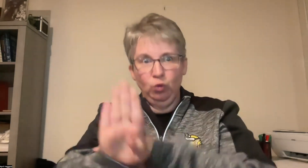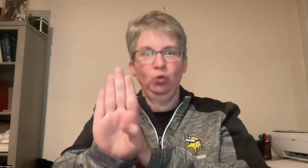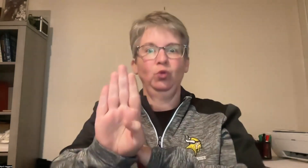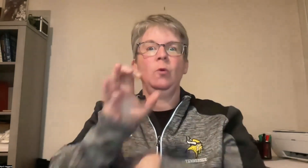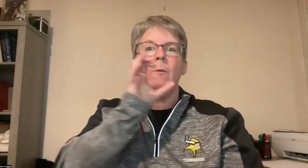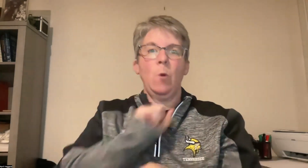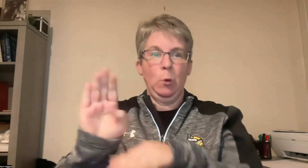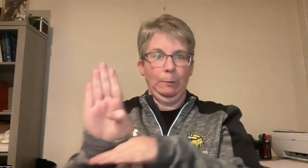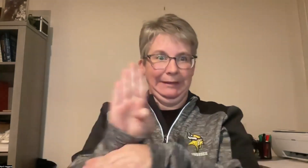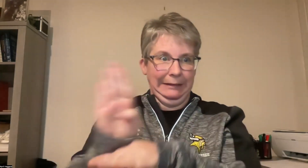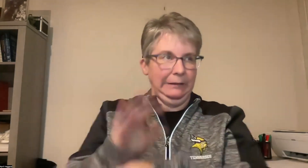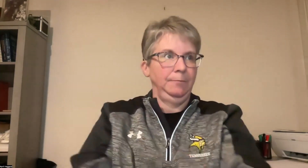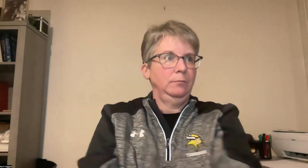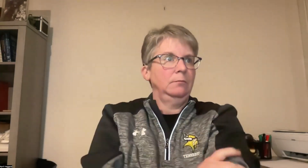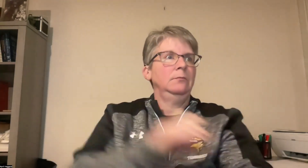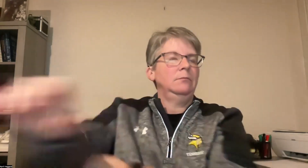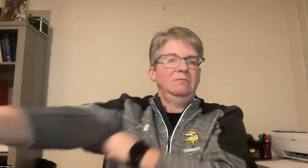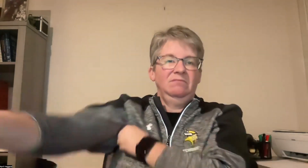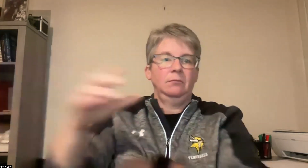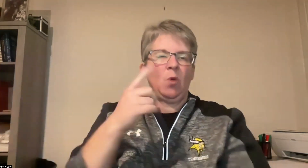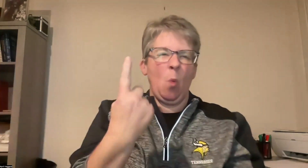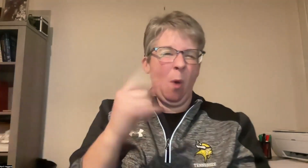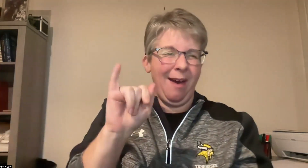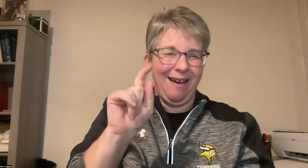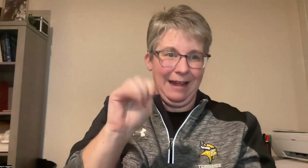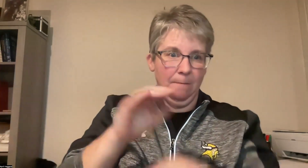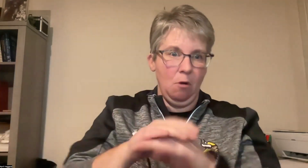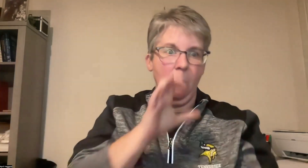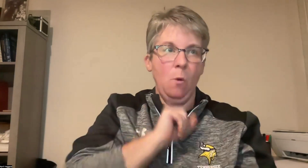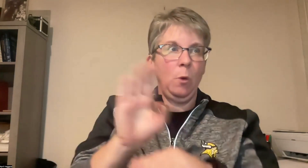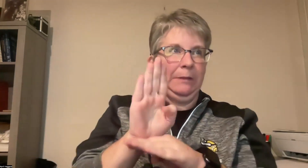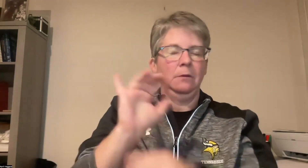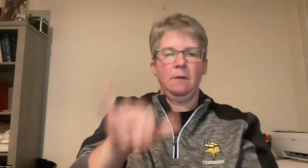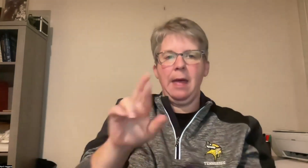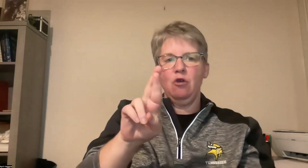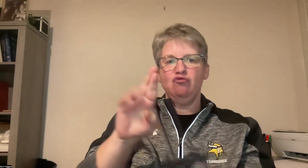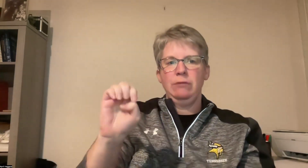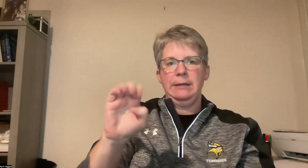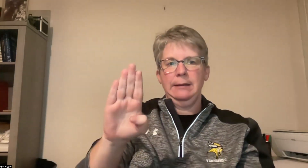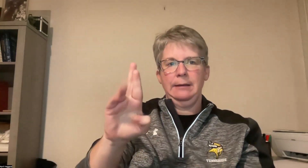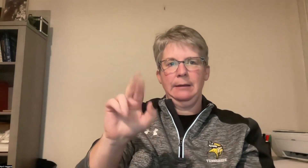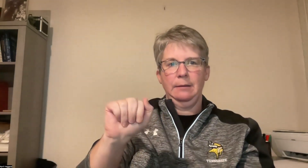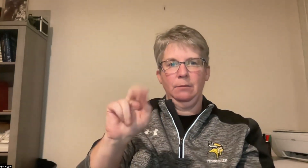Okay, old business. So now we're going into old business. And there is one item under old